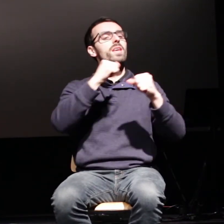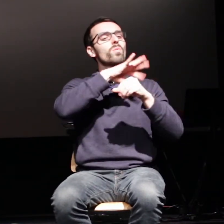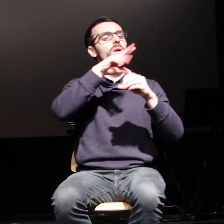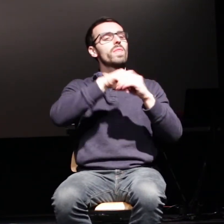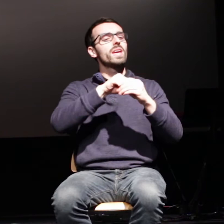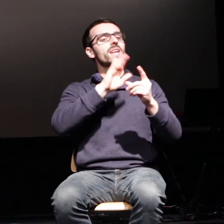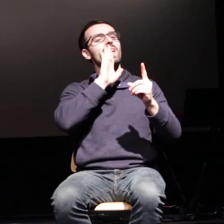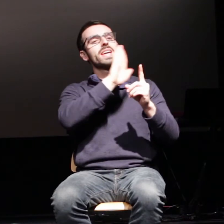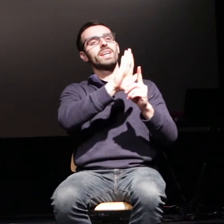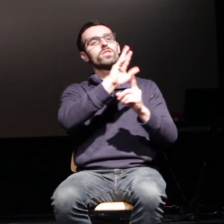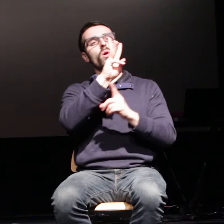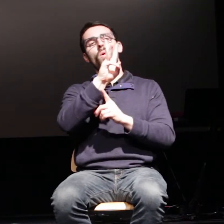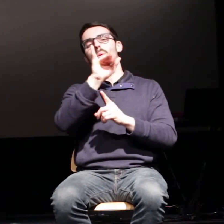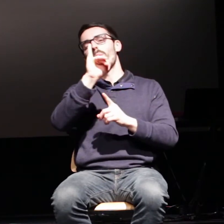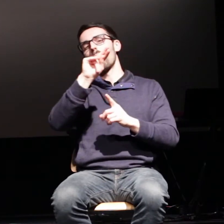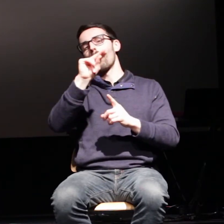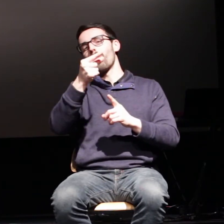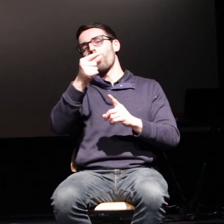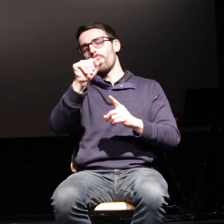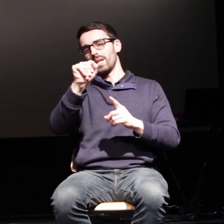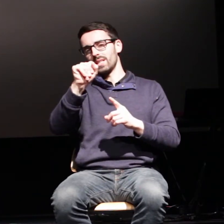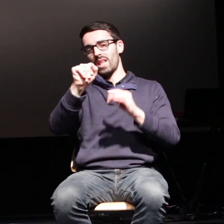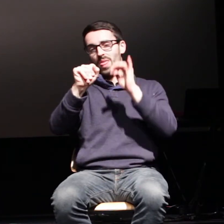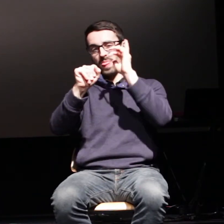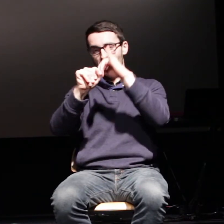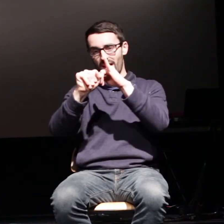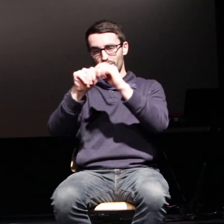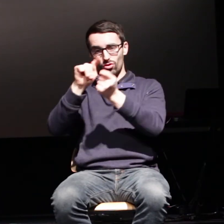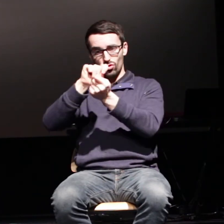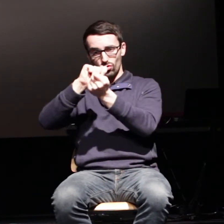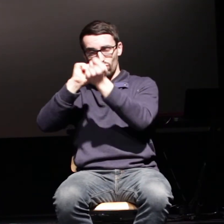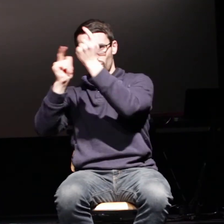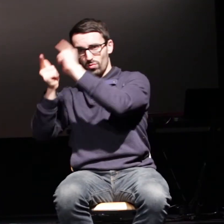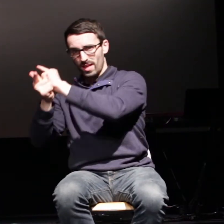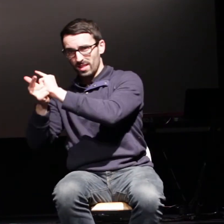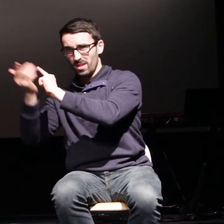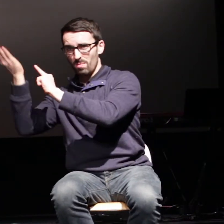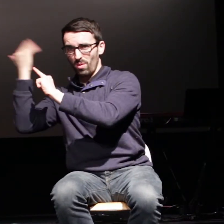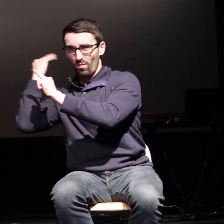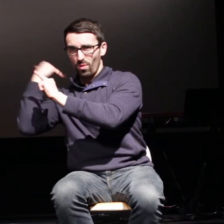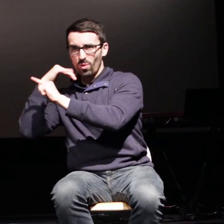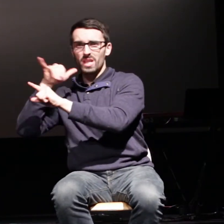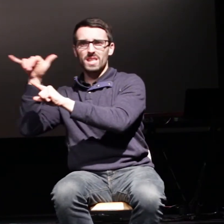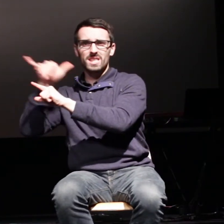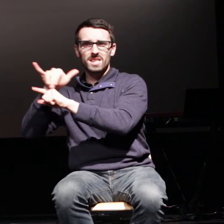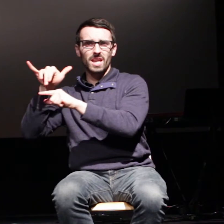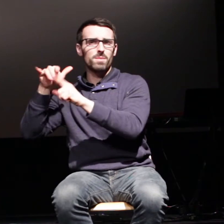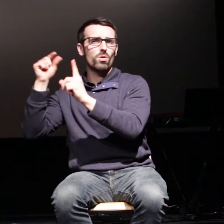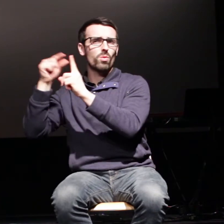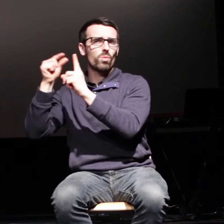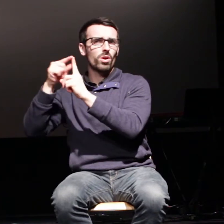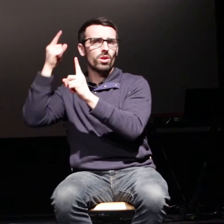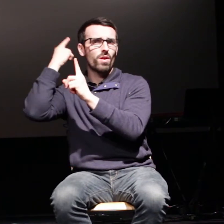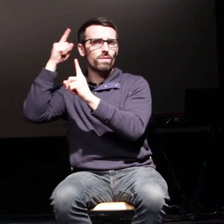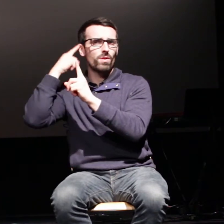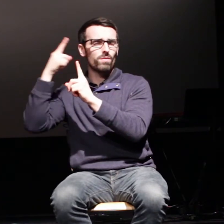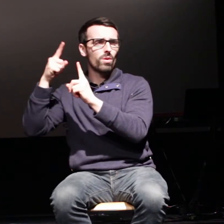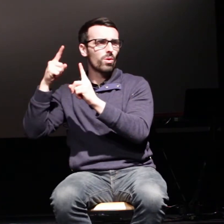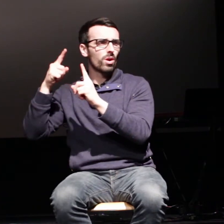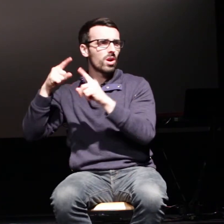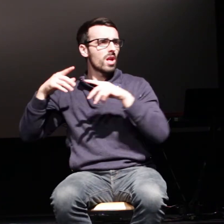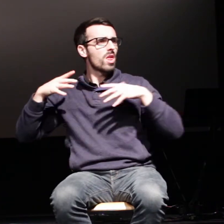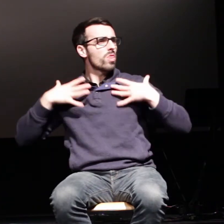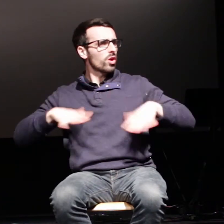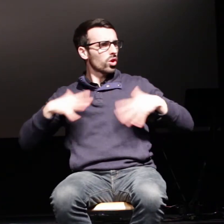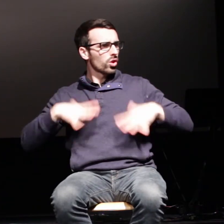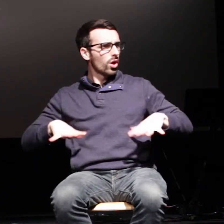rise with healing in his wings. The word for wings in the original language is also the same word that was used to describe the tassels that would be on the edge